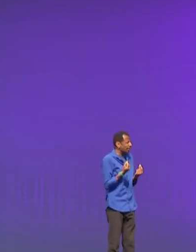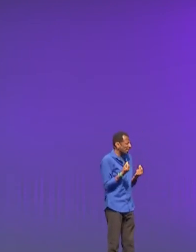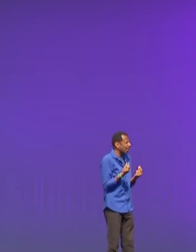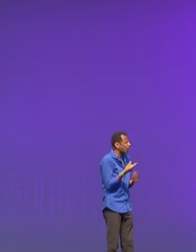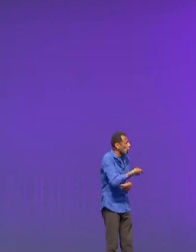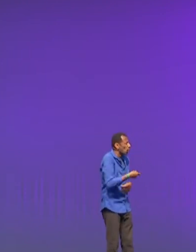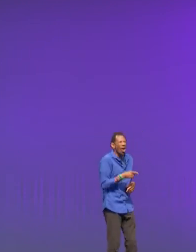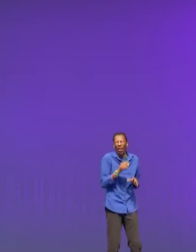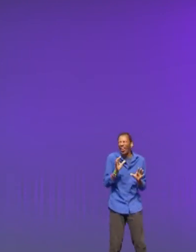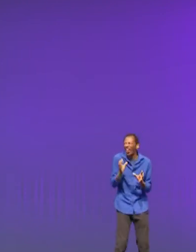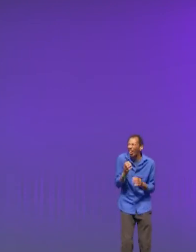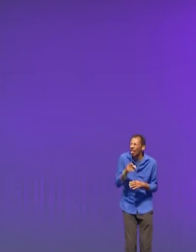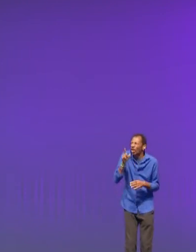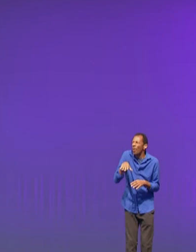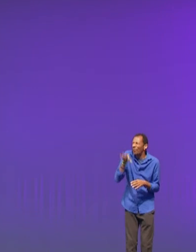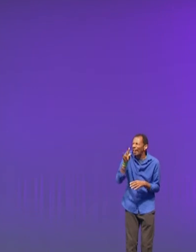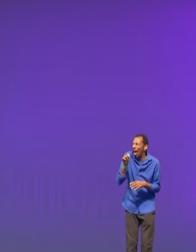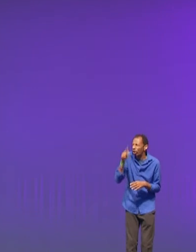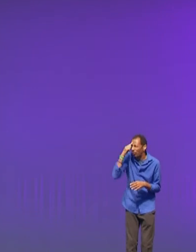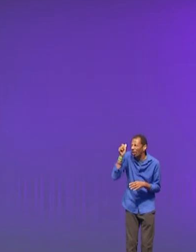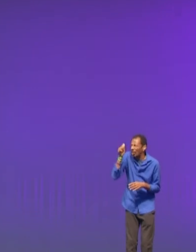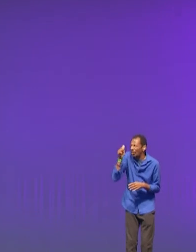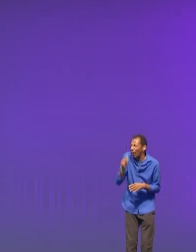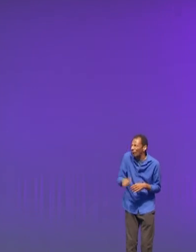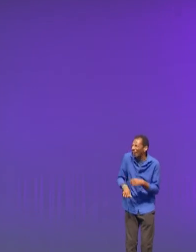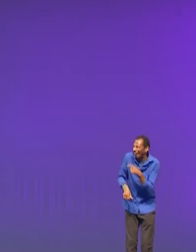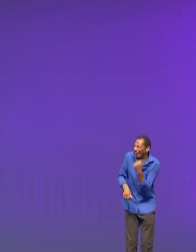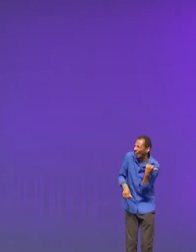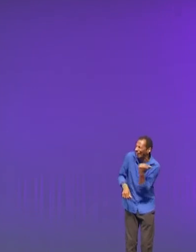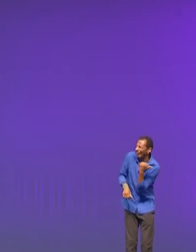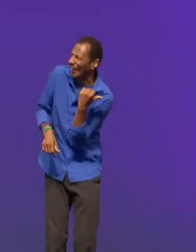he do? You find out for yourself.